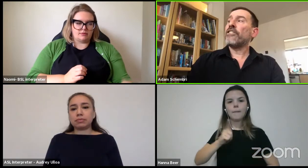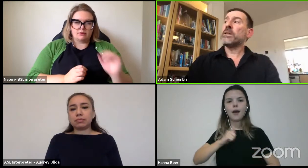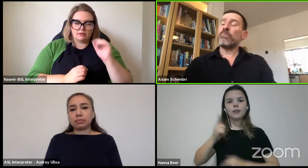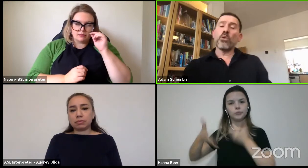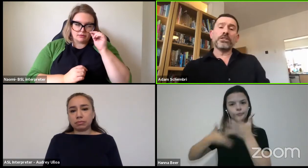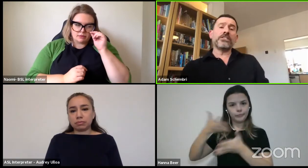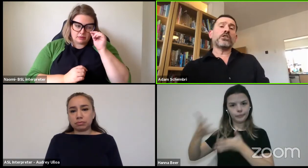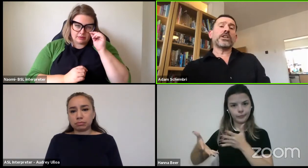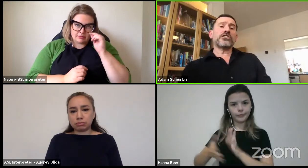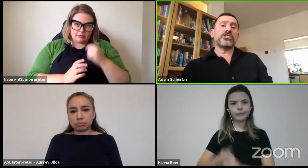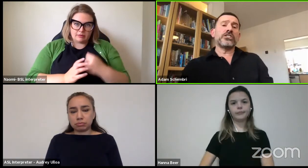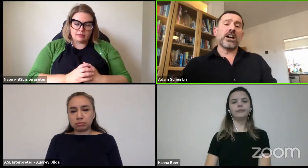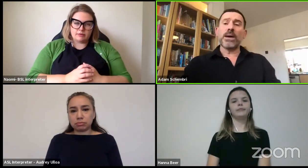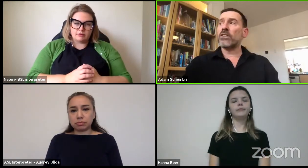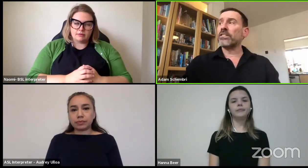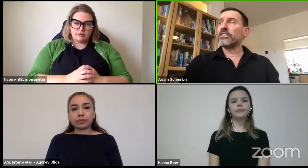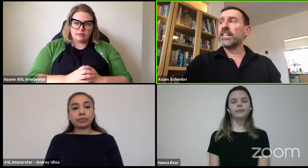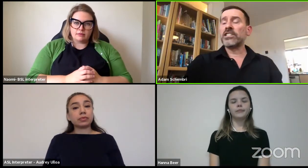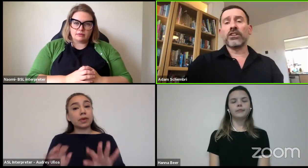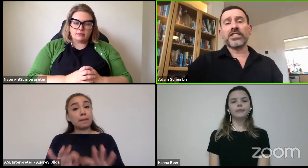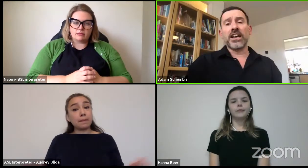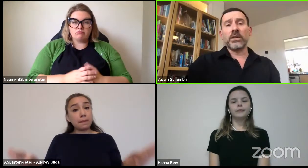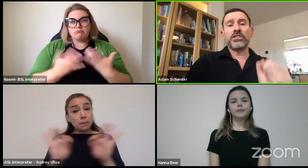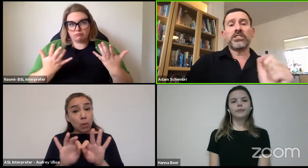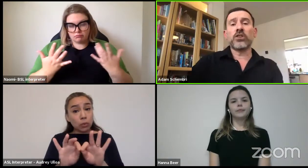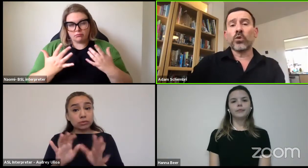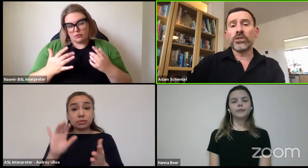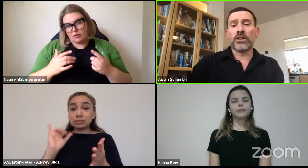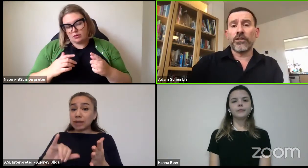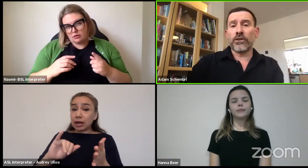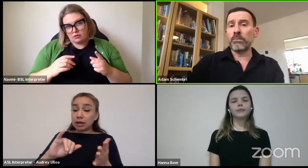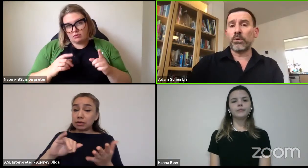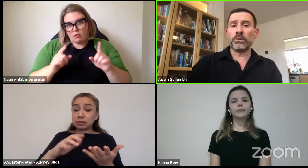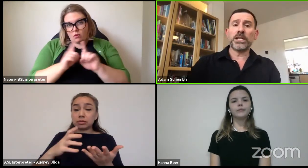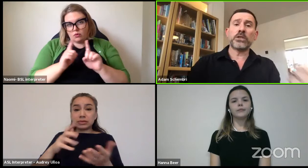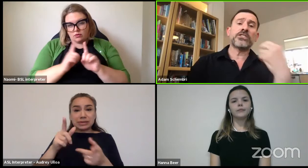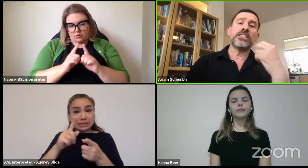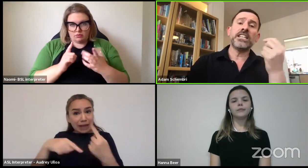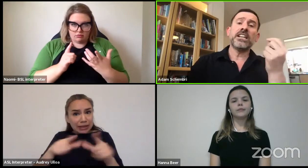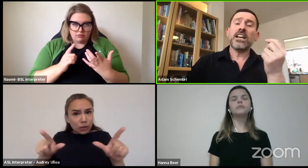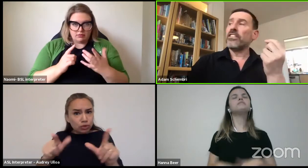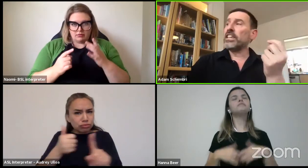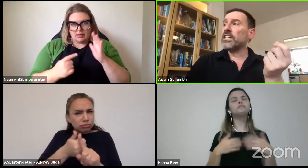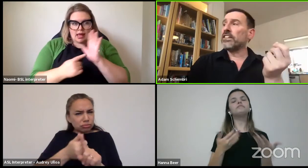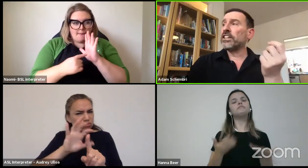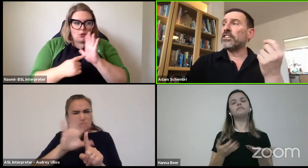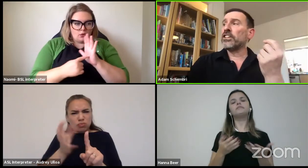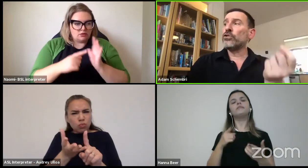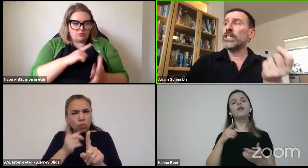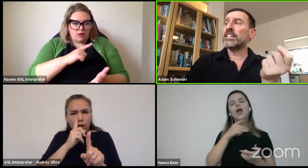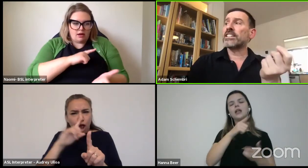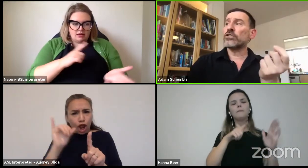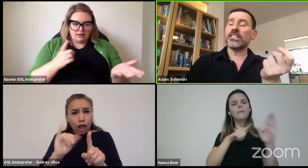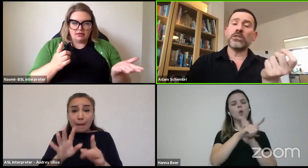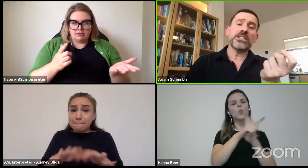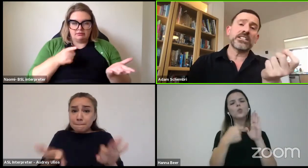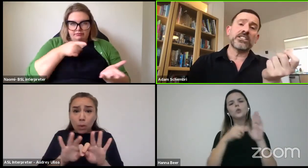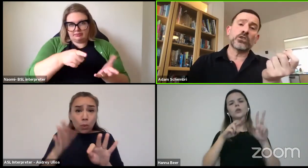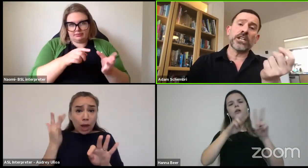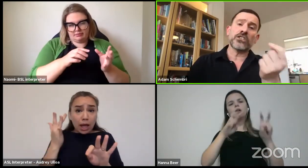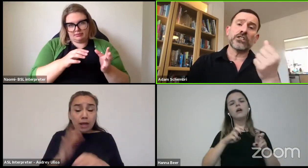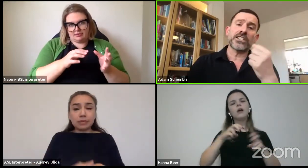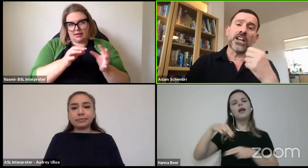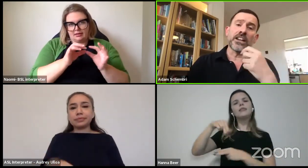And very important, the question about the nature of sign languages is also very important because the unique